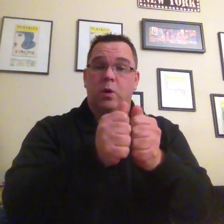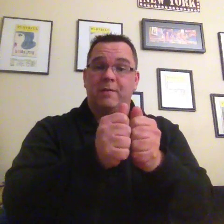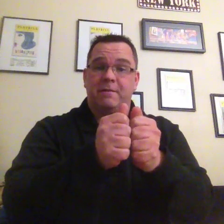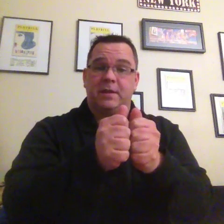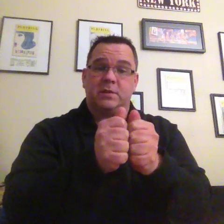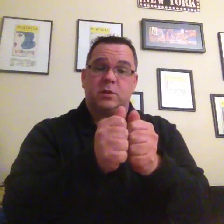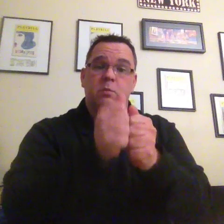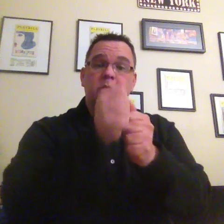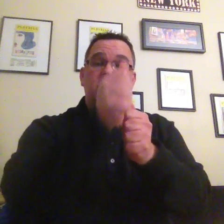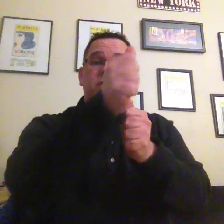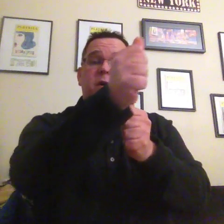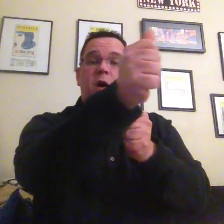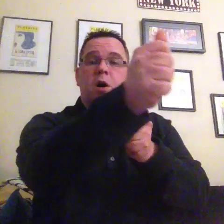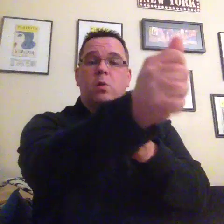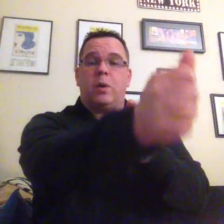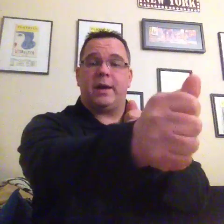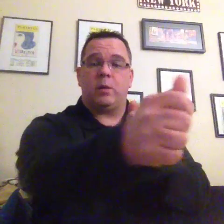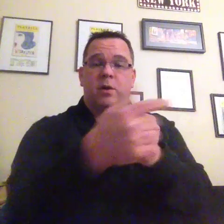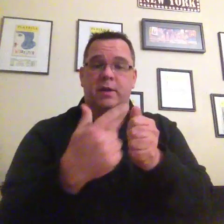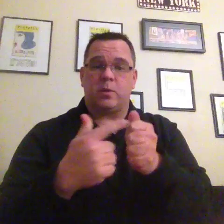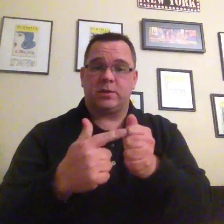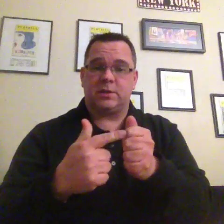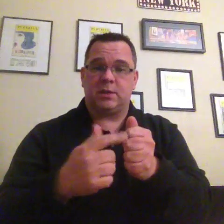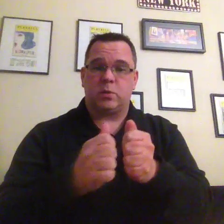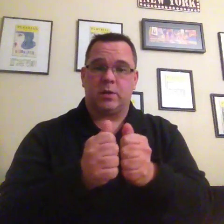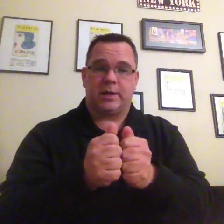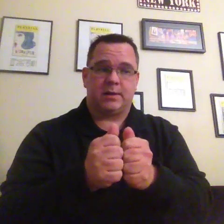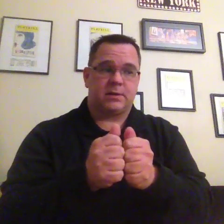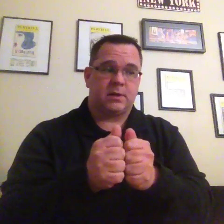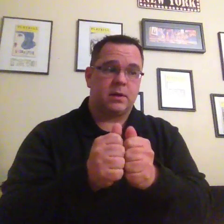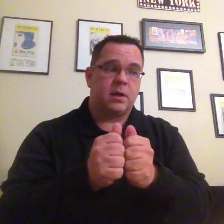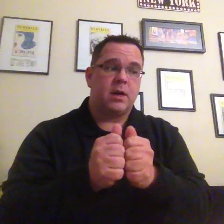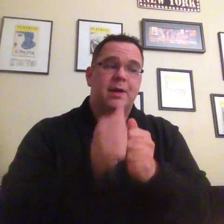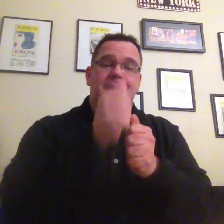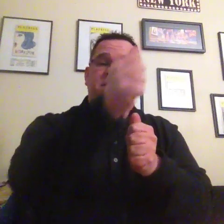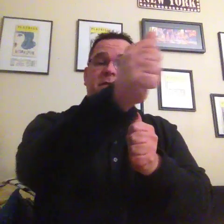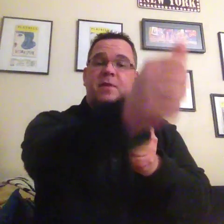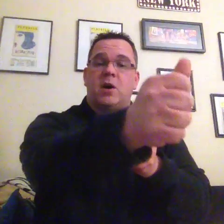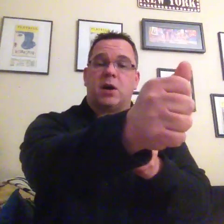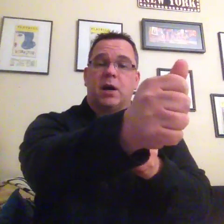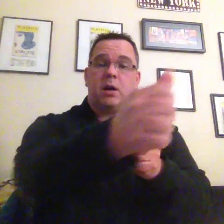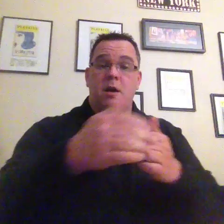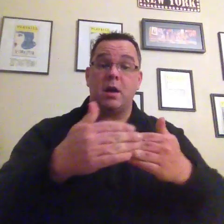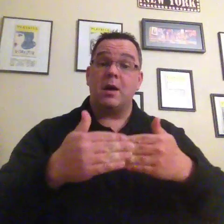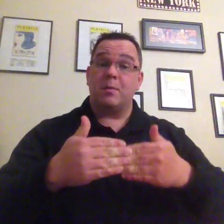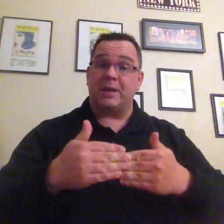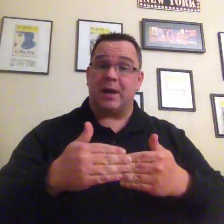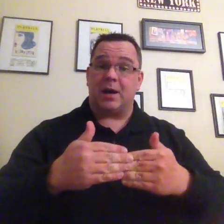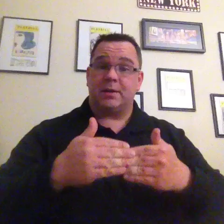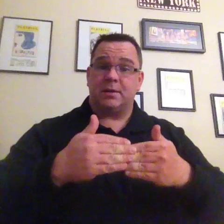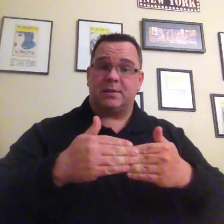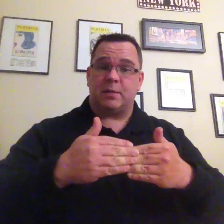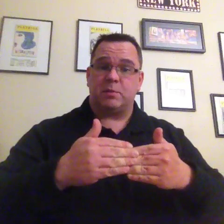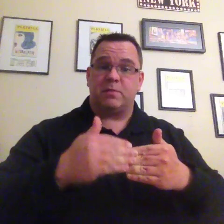one fist move away while the other one stays where it is. It's far, beyond, same as